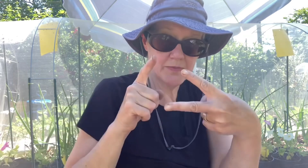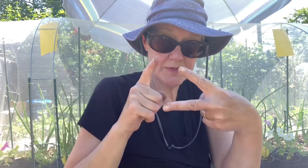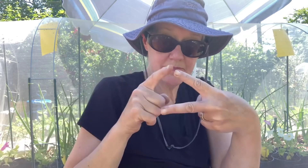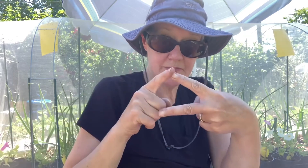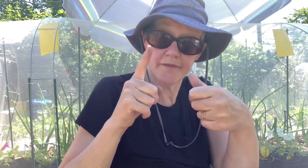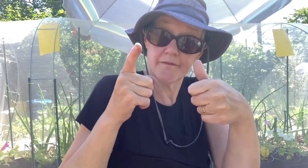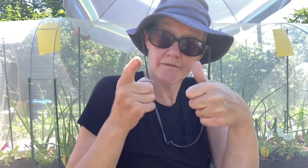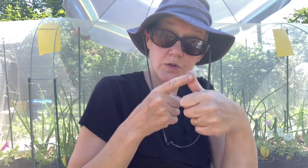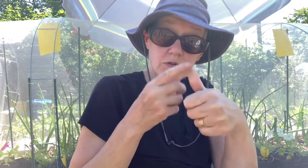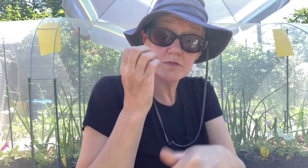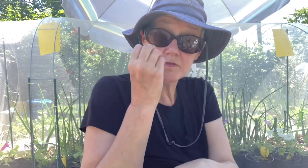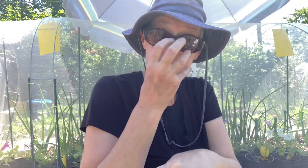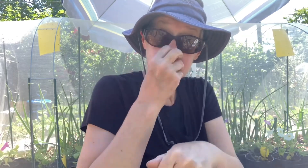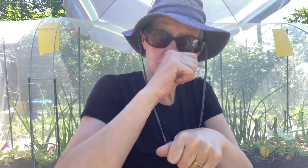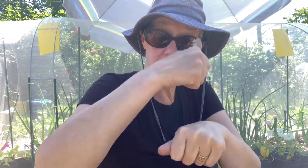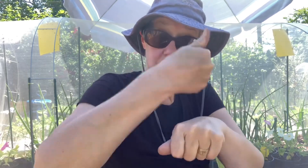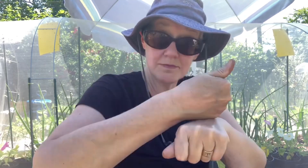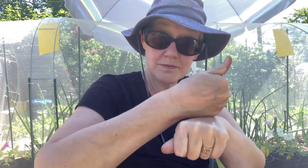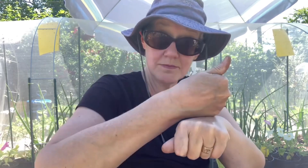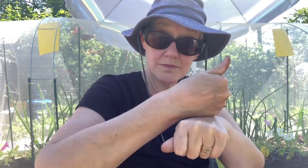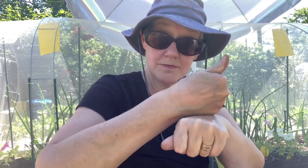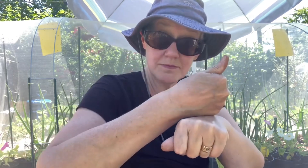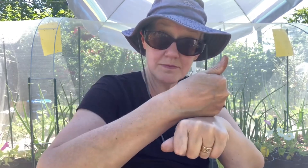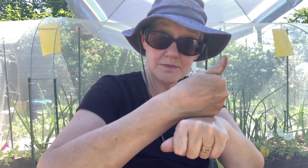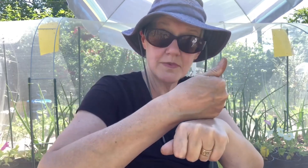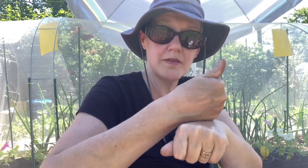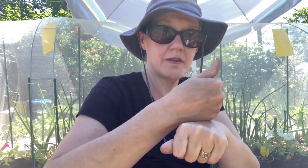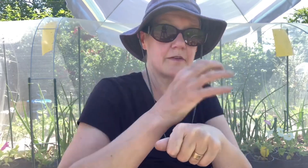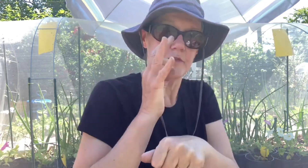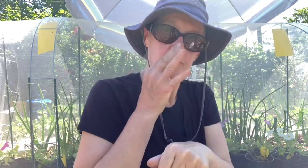2 times. When they're setting their first set of blossoms,